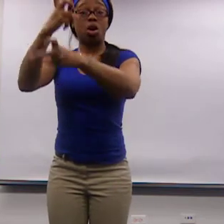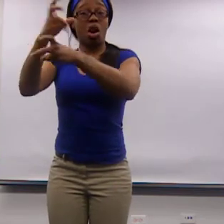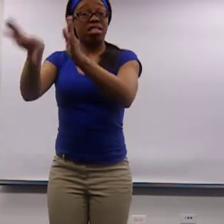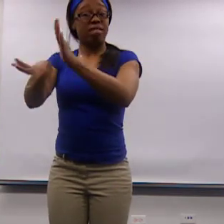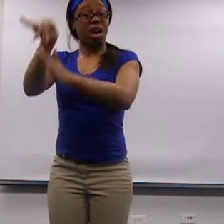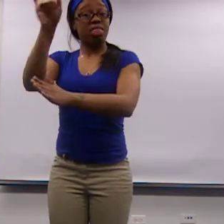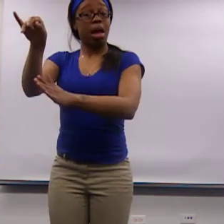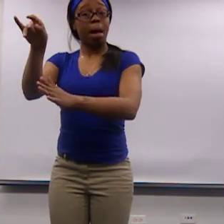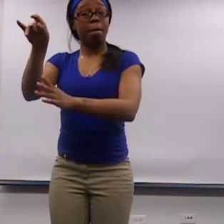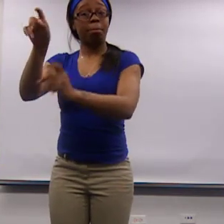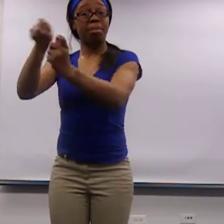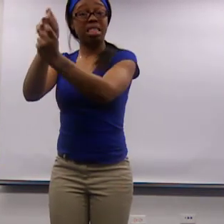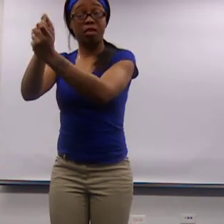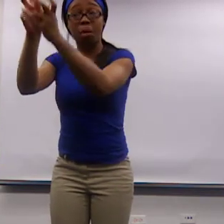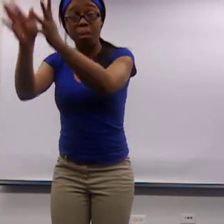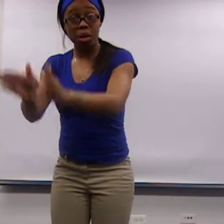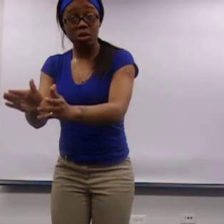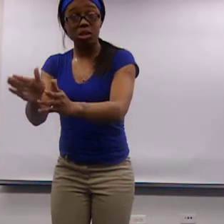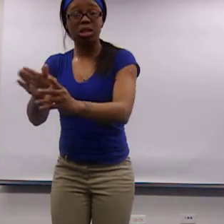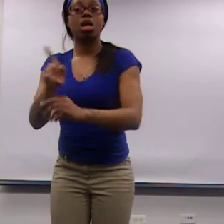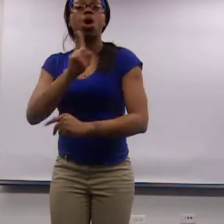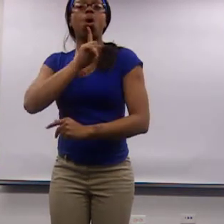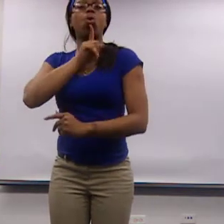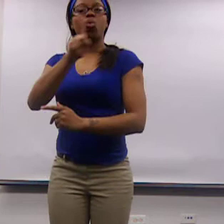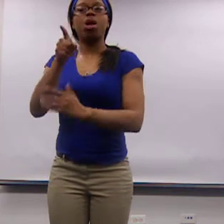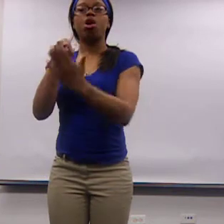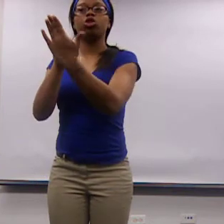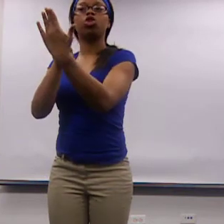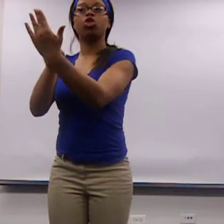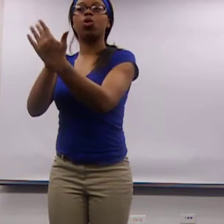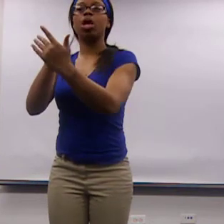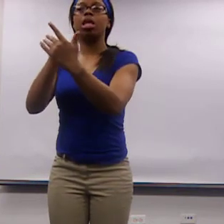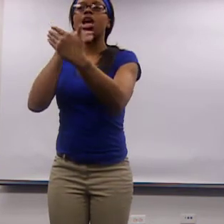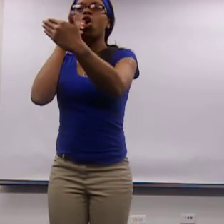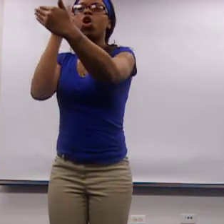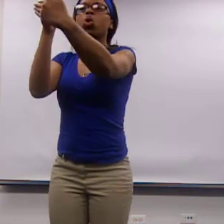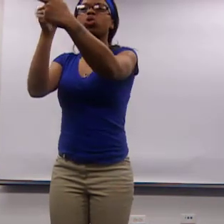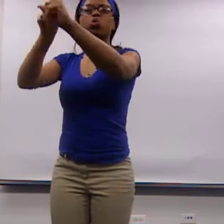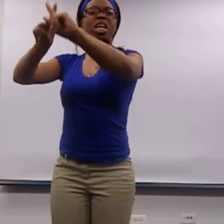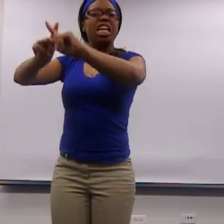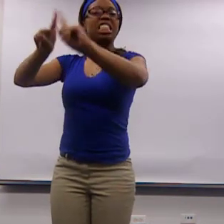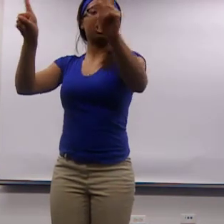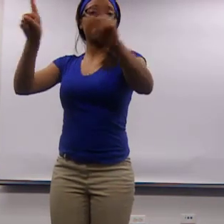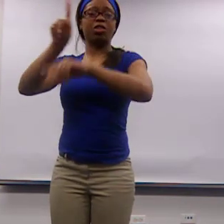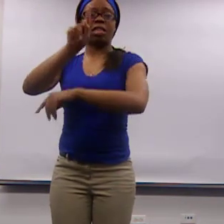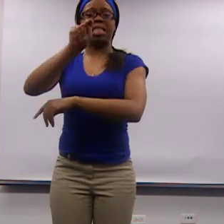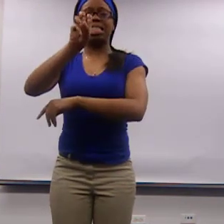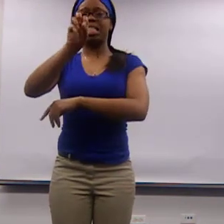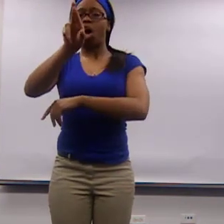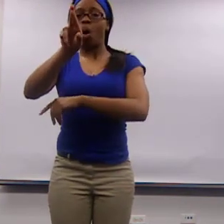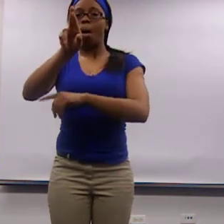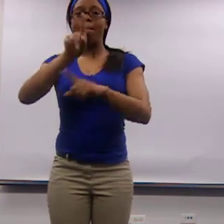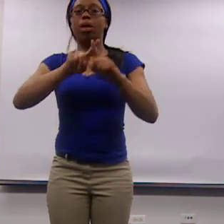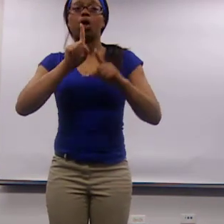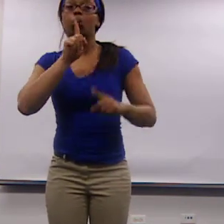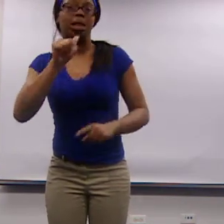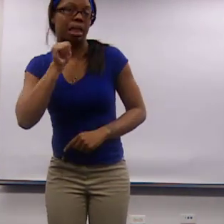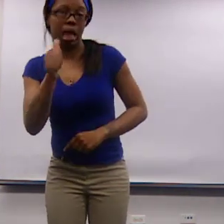So that may show them that they're closer to a different tower when in fact they're not because of the amount of people that are on their cell